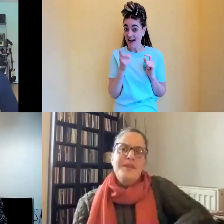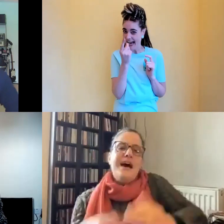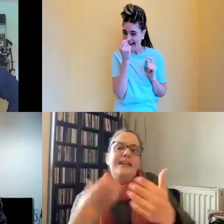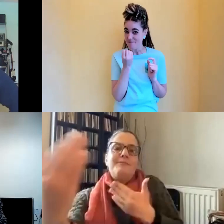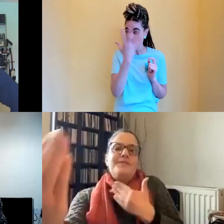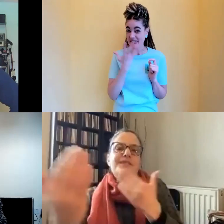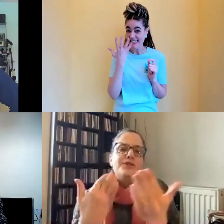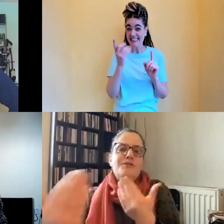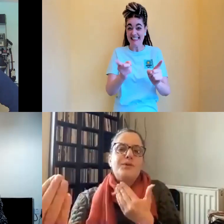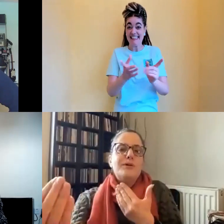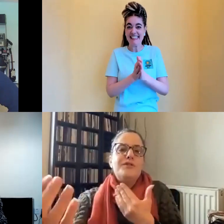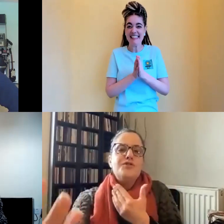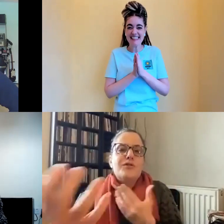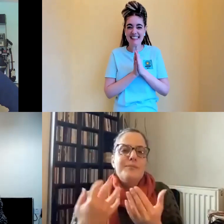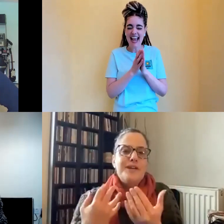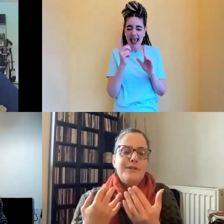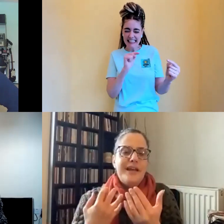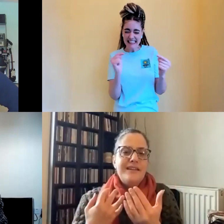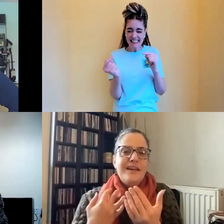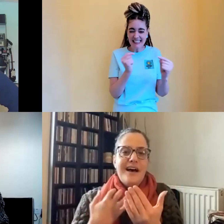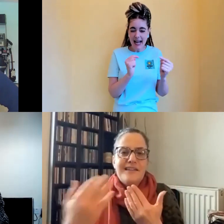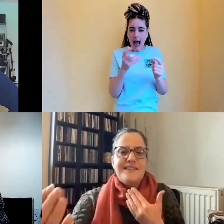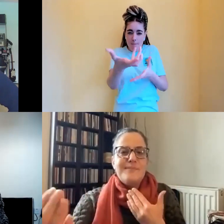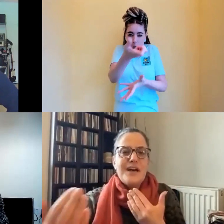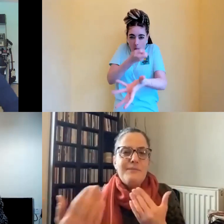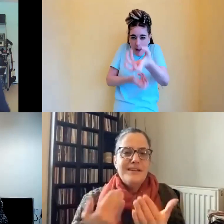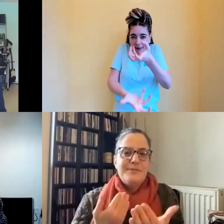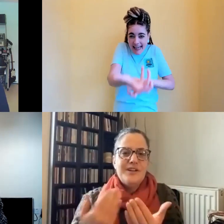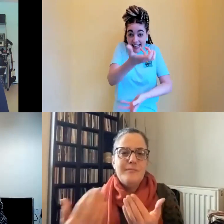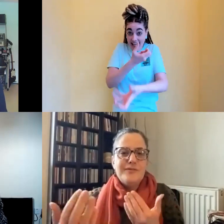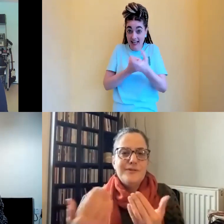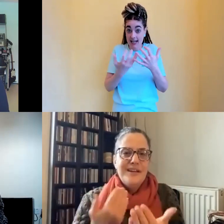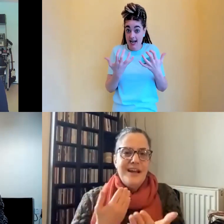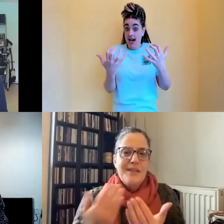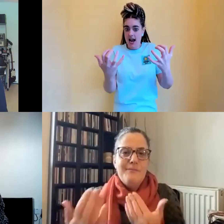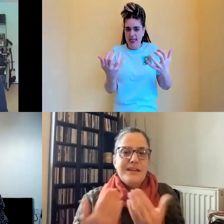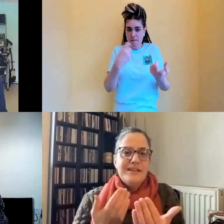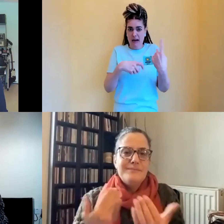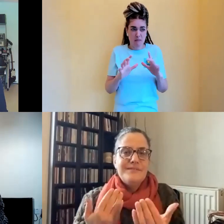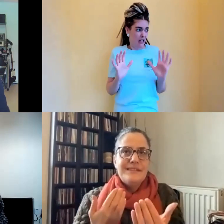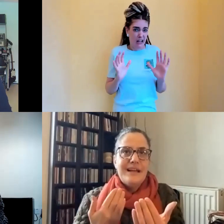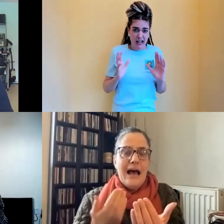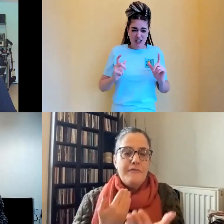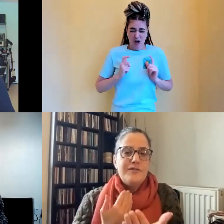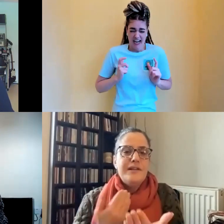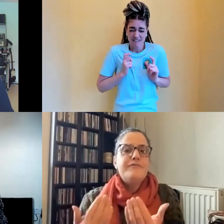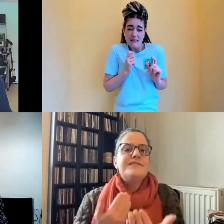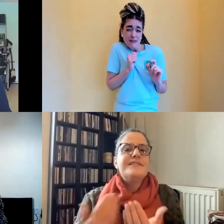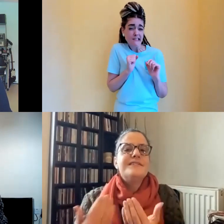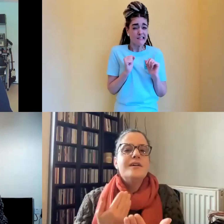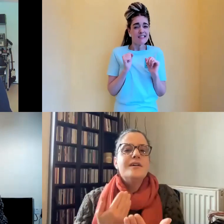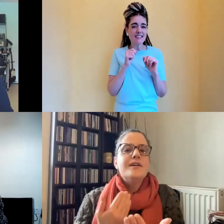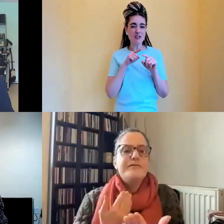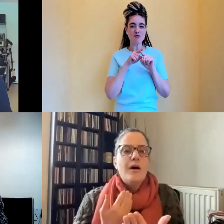well. I like this push and pull, you know, drawing people in and at the same time making them uncomfortable and making them have to live